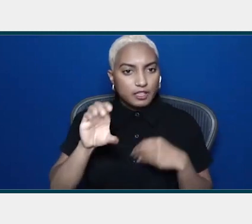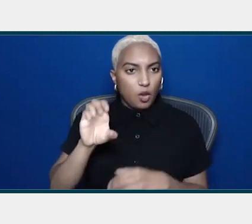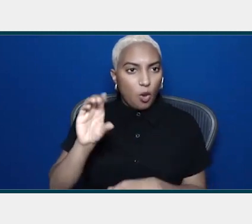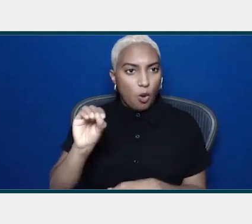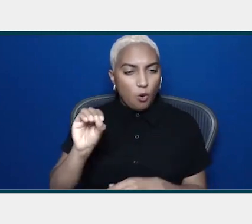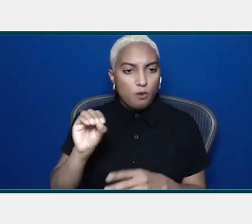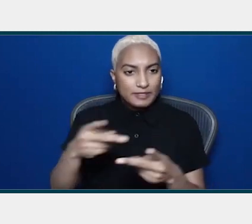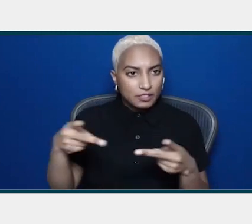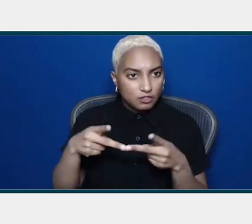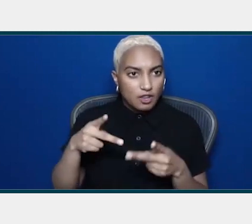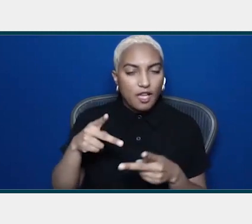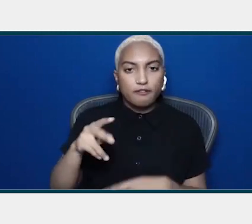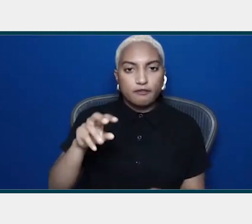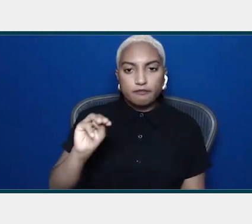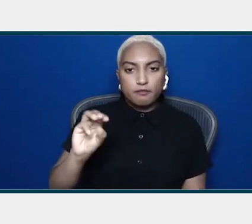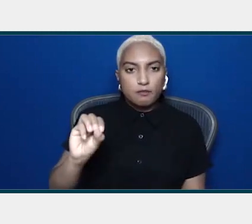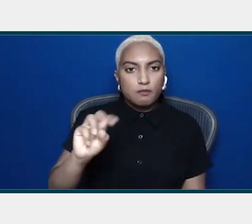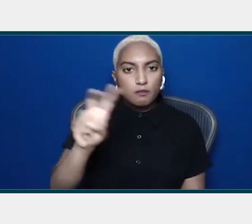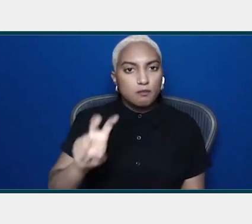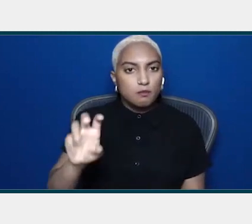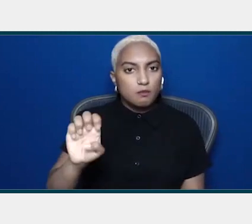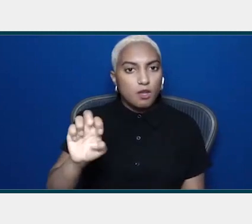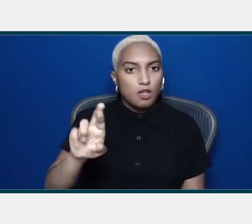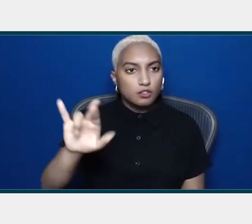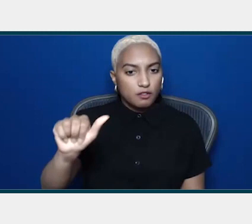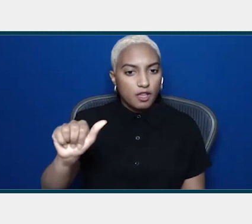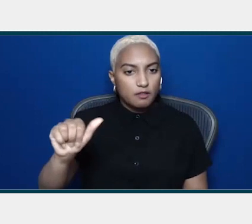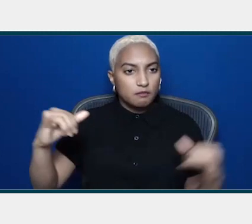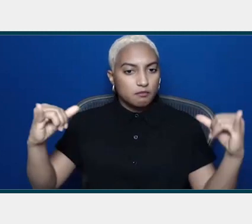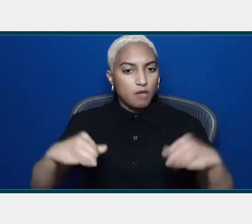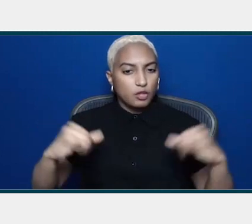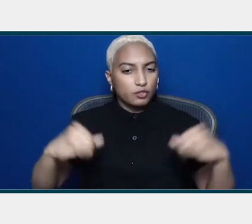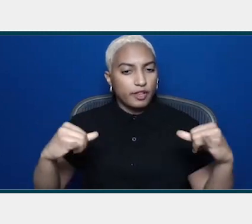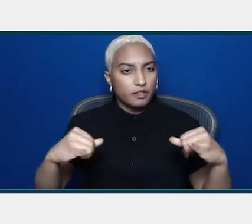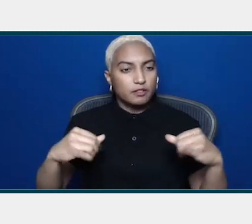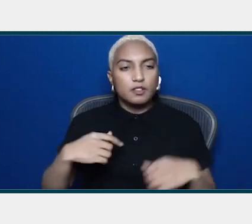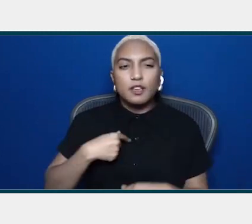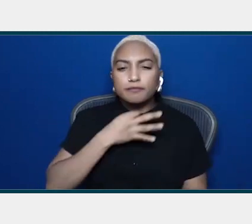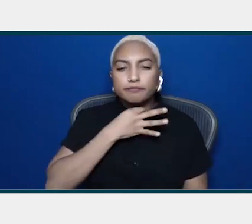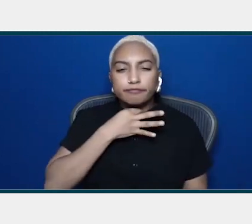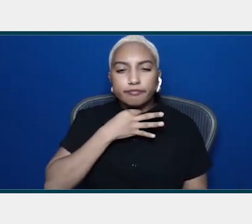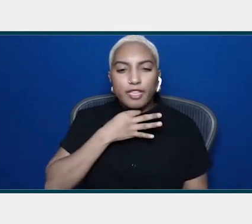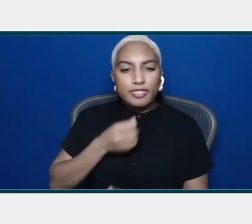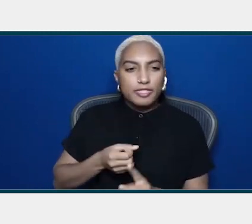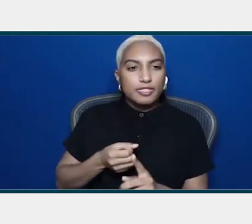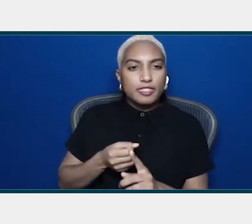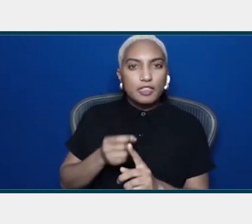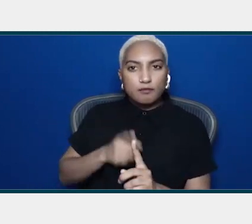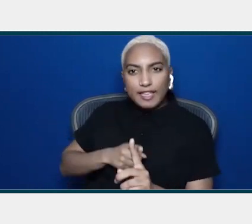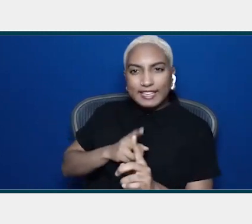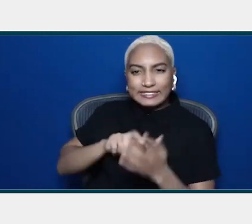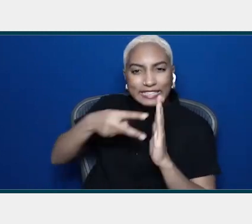to advancing justice within an Audist society, as